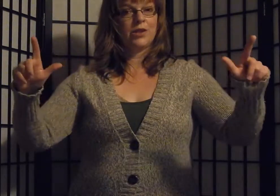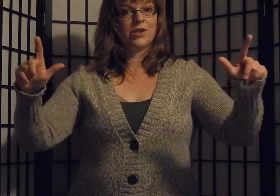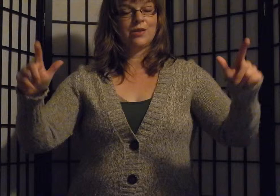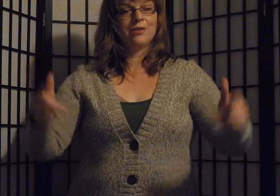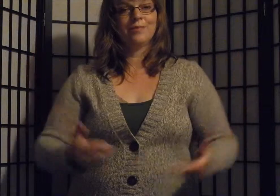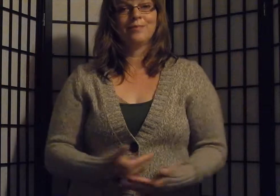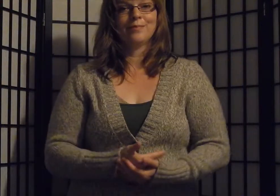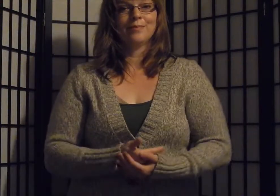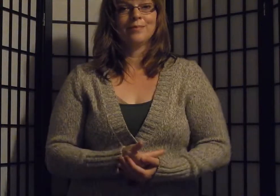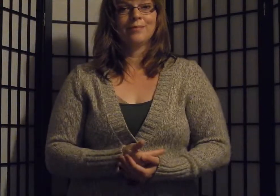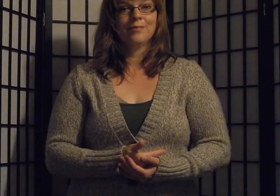language.